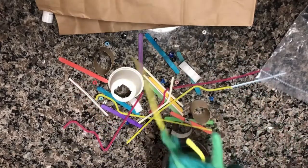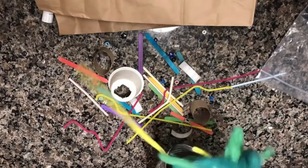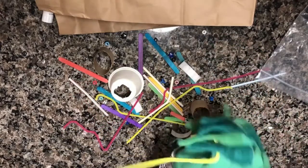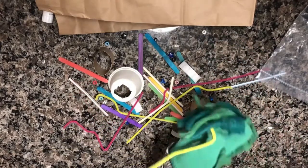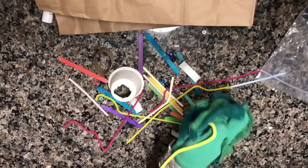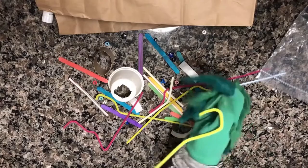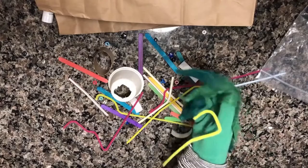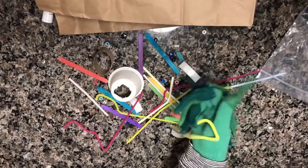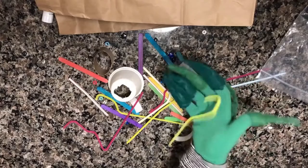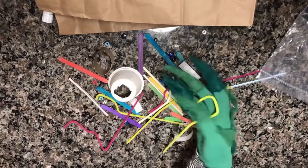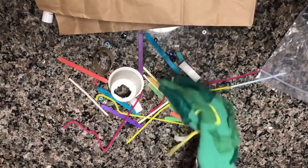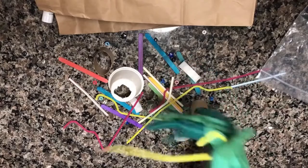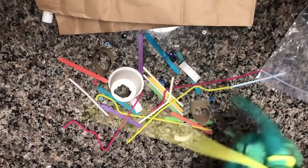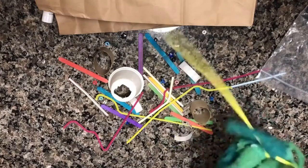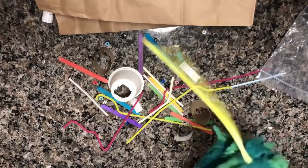What can I do with this?